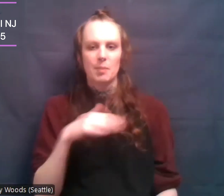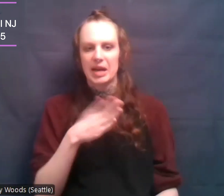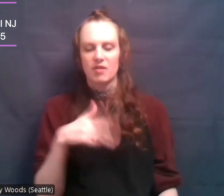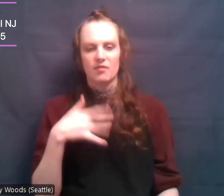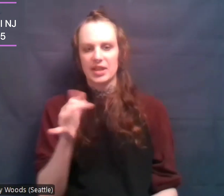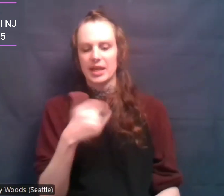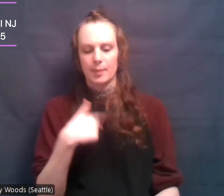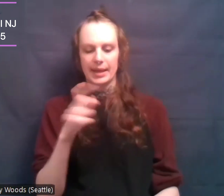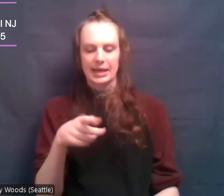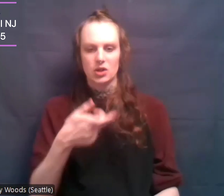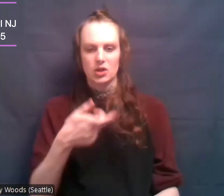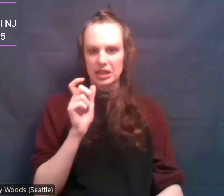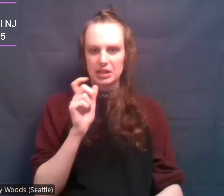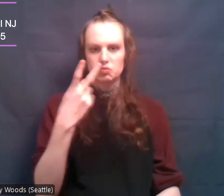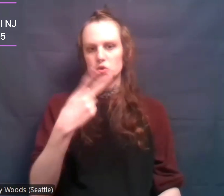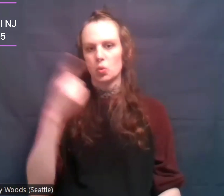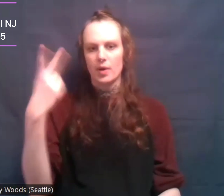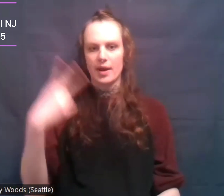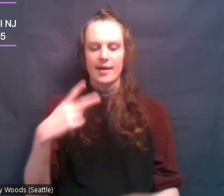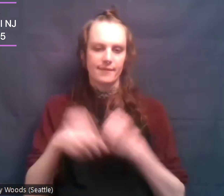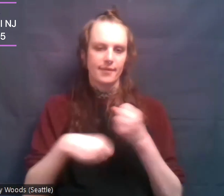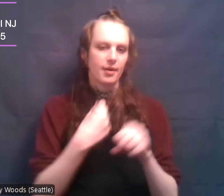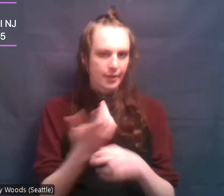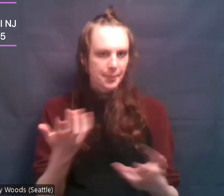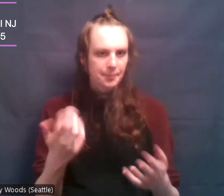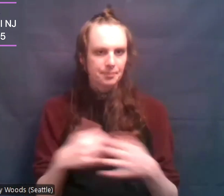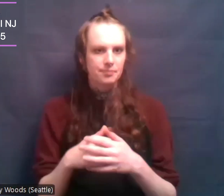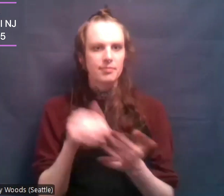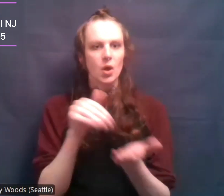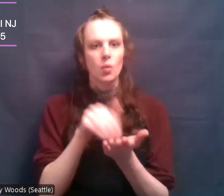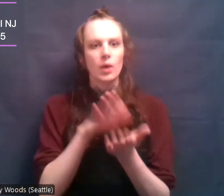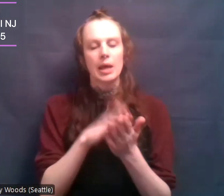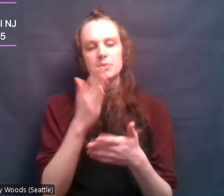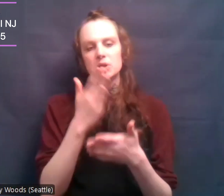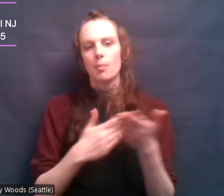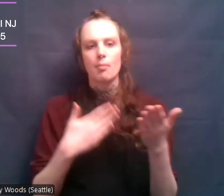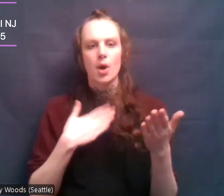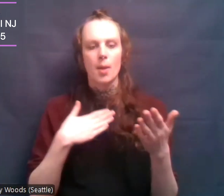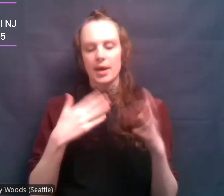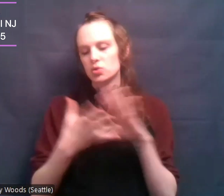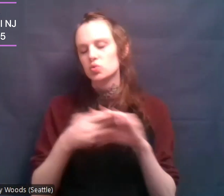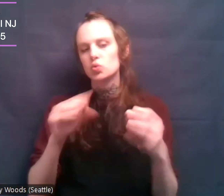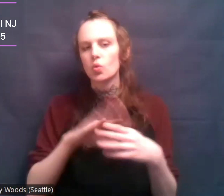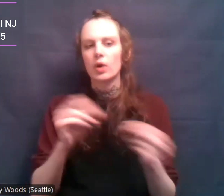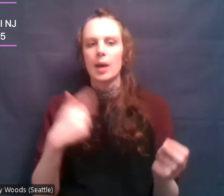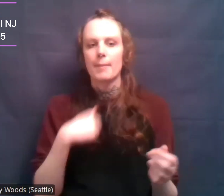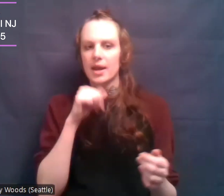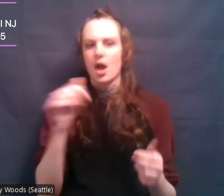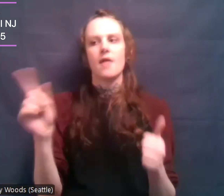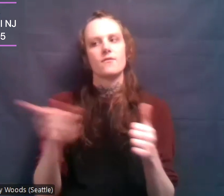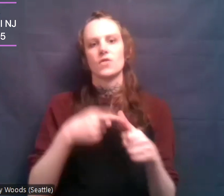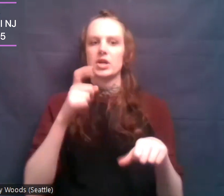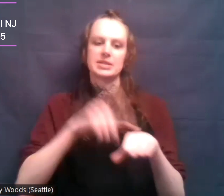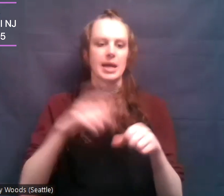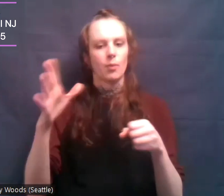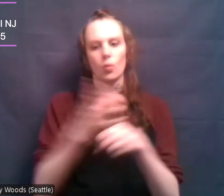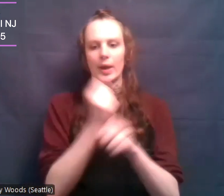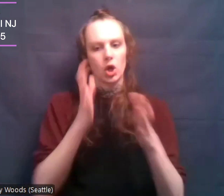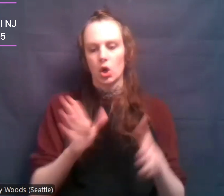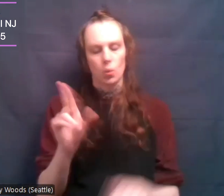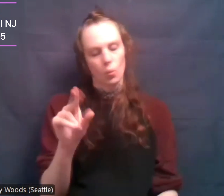of time before that, and relapse is a part of my story. I'm not a first time winner, not by a long shot. Um, you